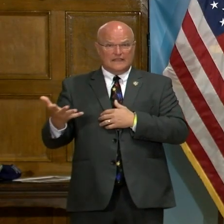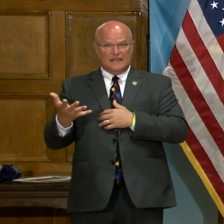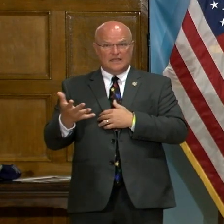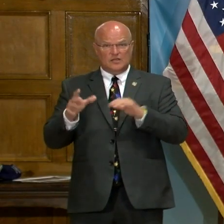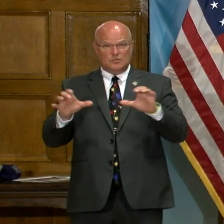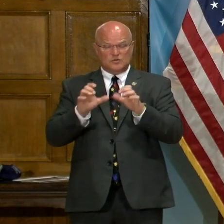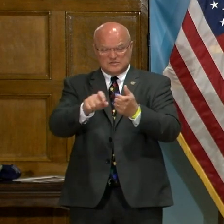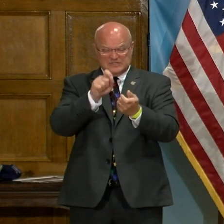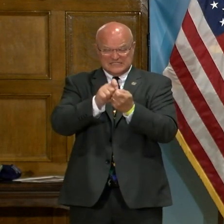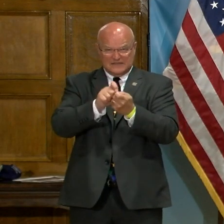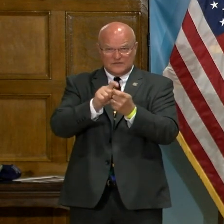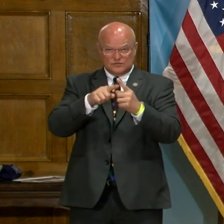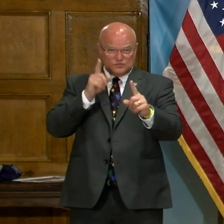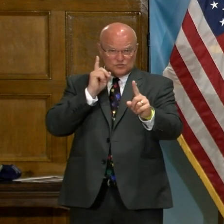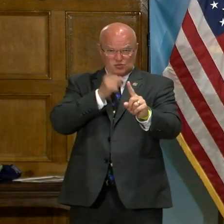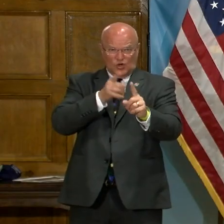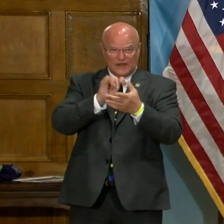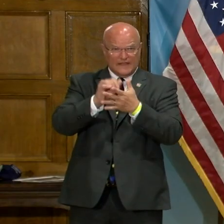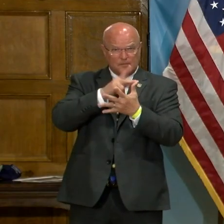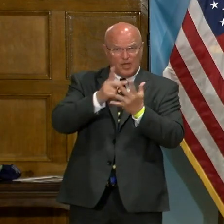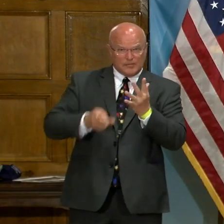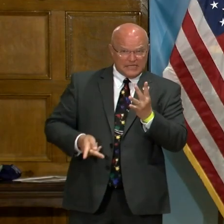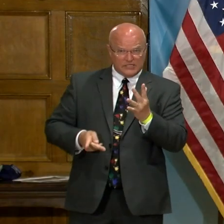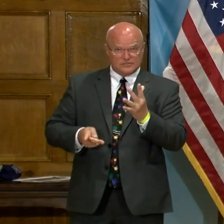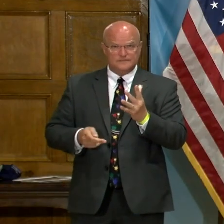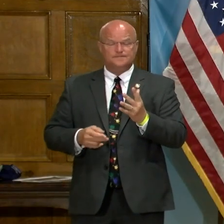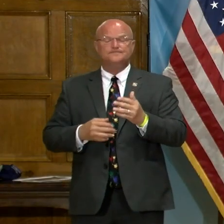doing specifically to target that population?